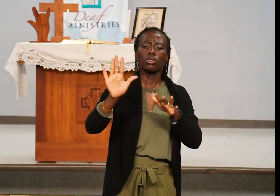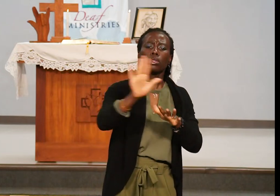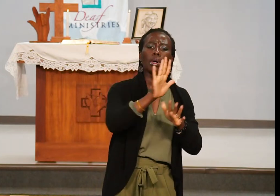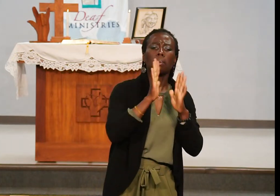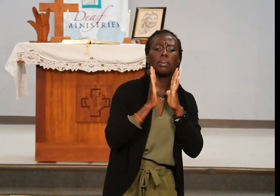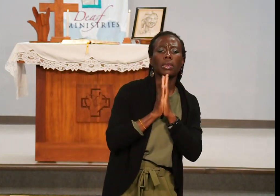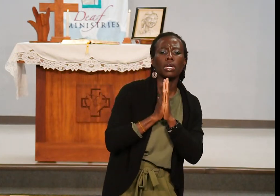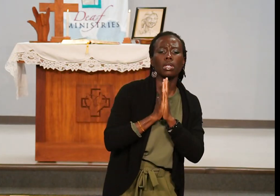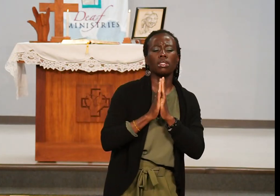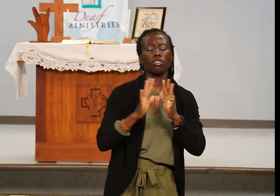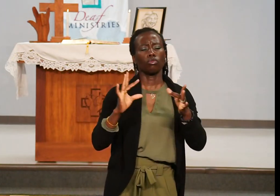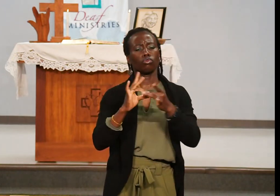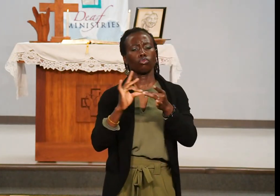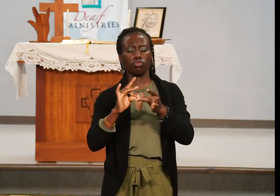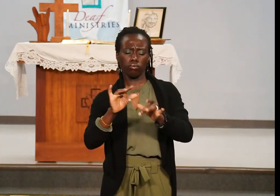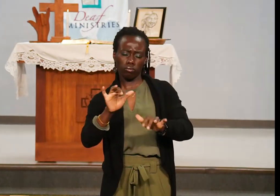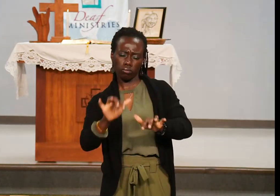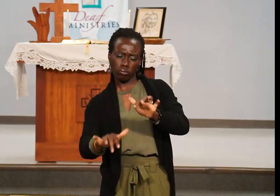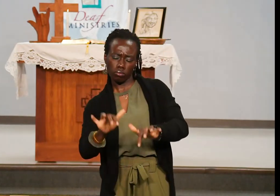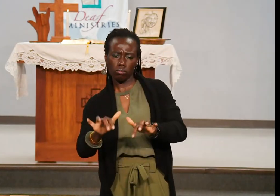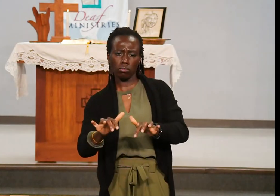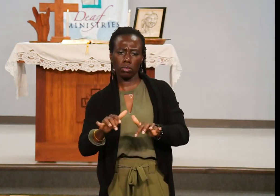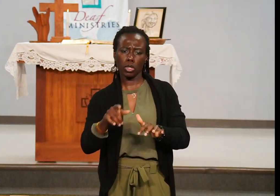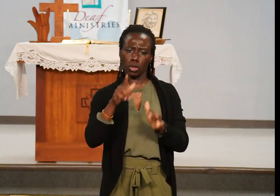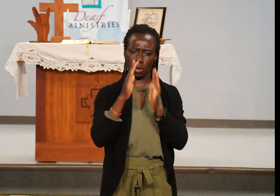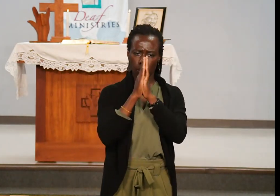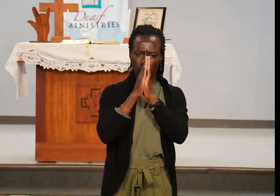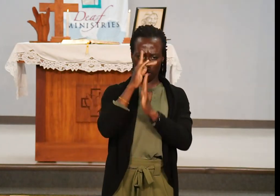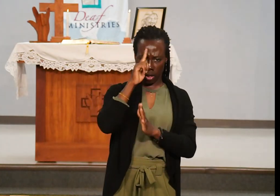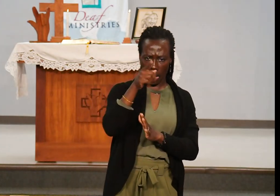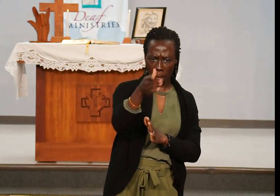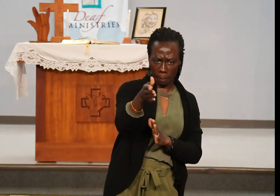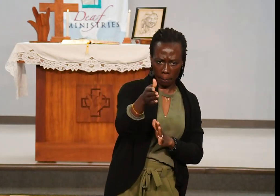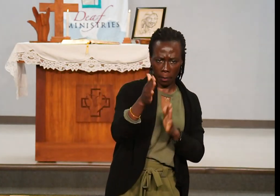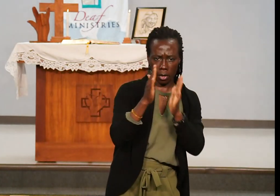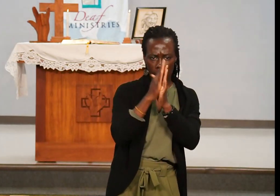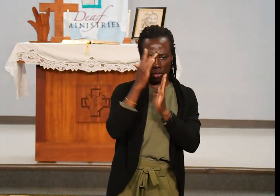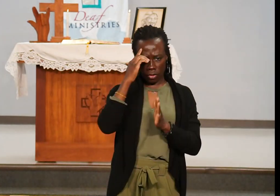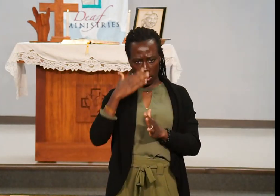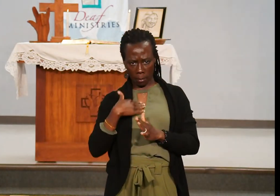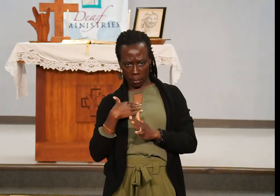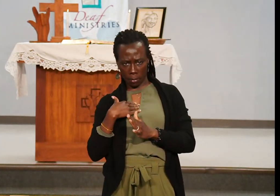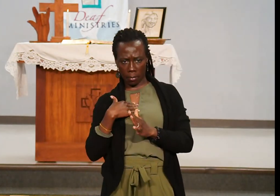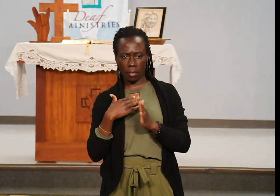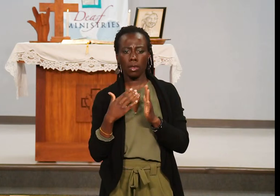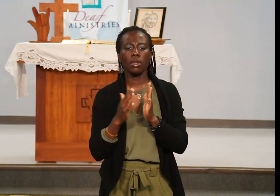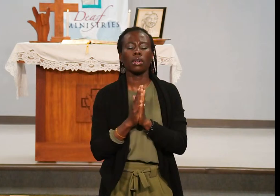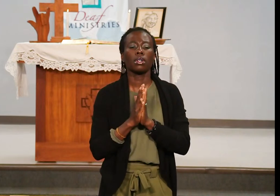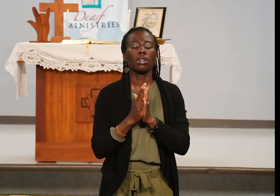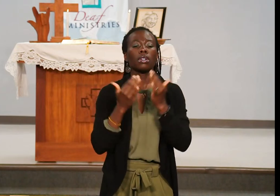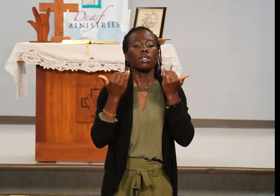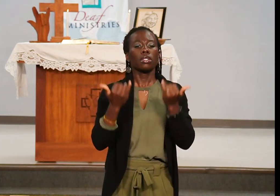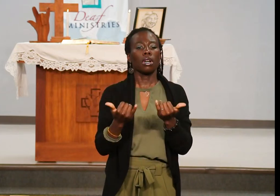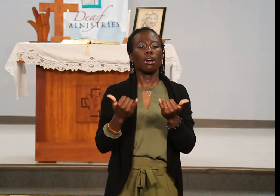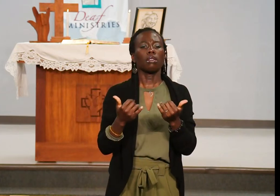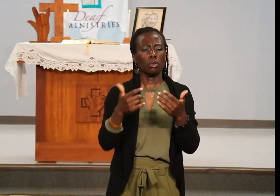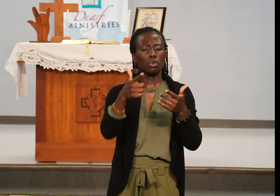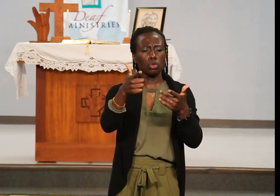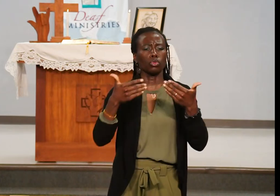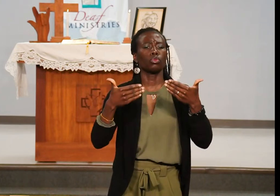Please post your prayer requests in our comment section and your praises, and